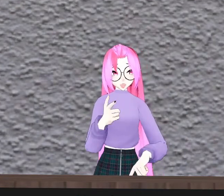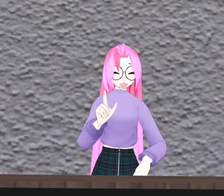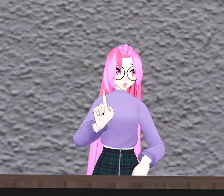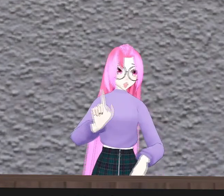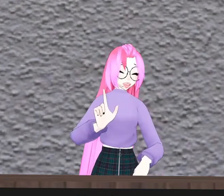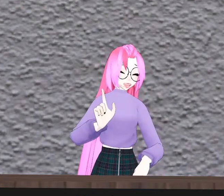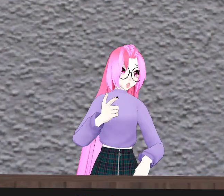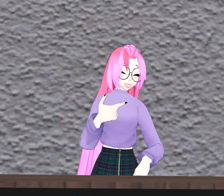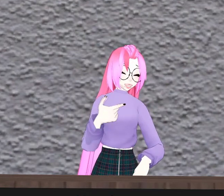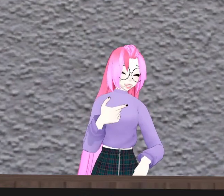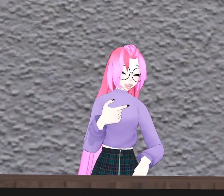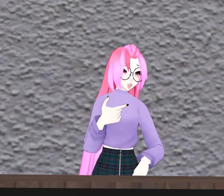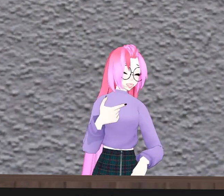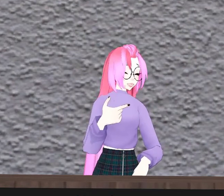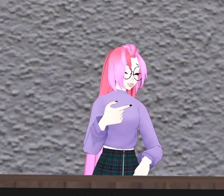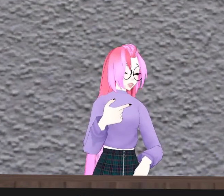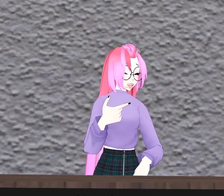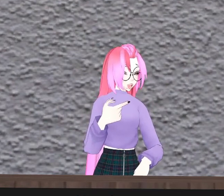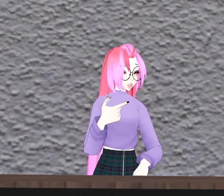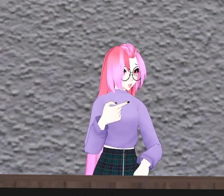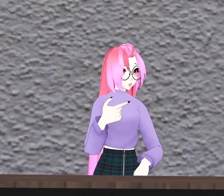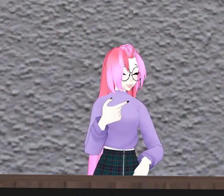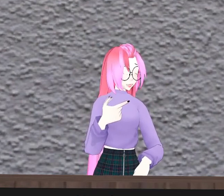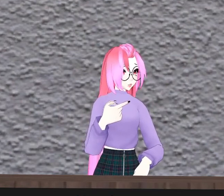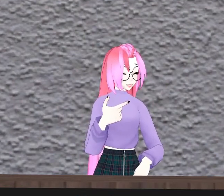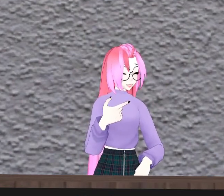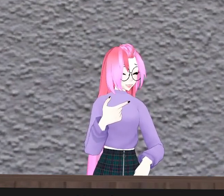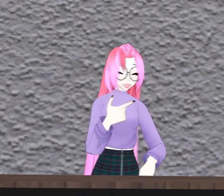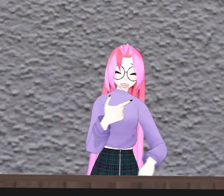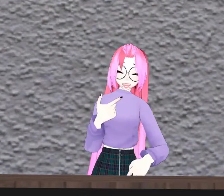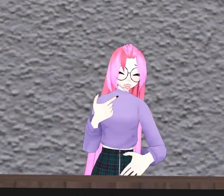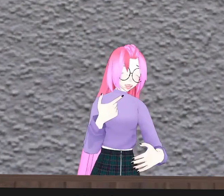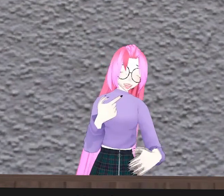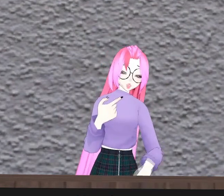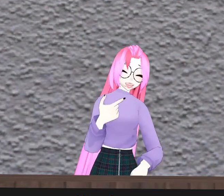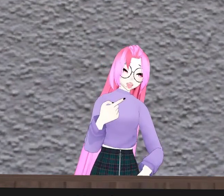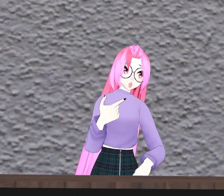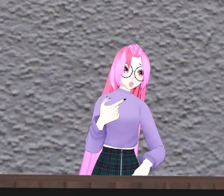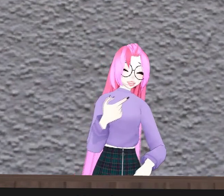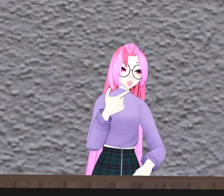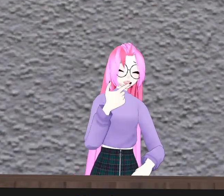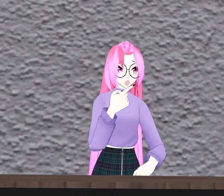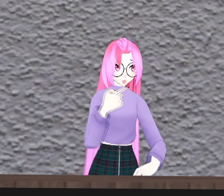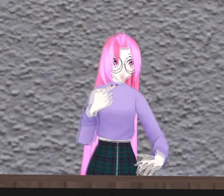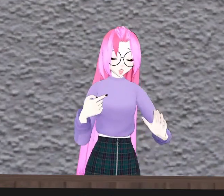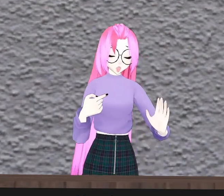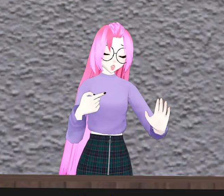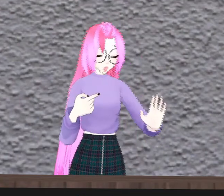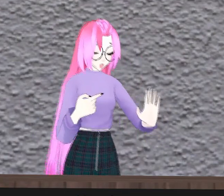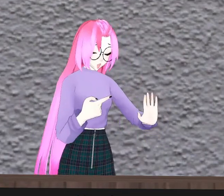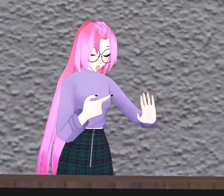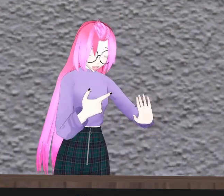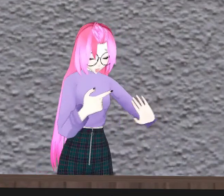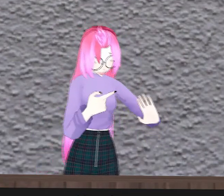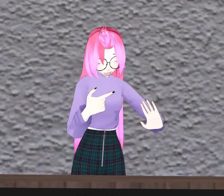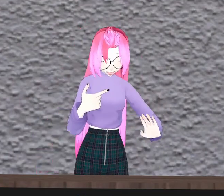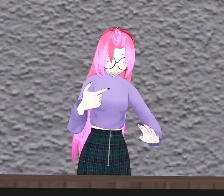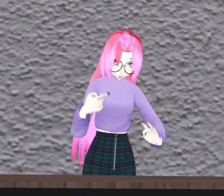finger either like this or like this. 21. Yep, it's weird. I know. Even like some deaf people don't know how to sign this. Like I was